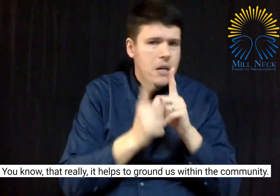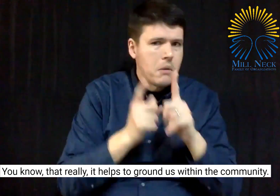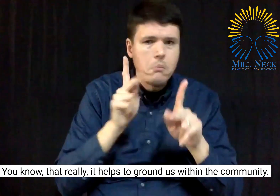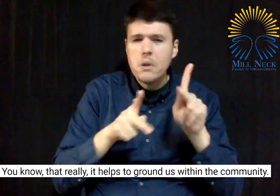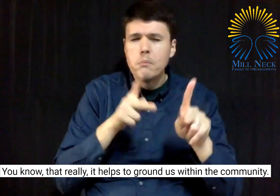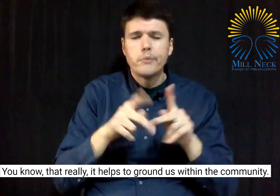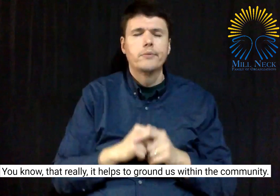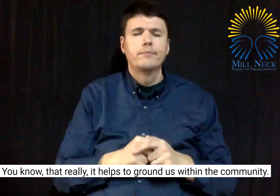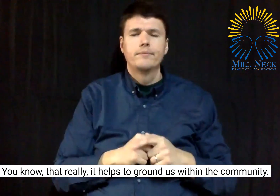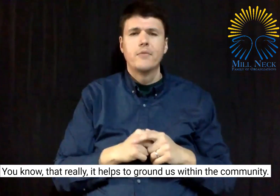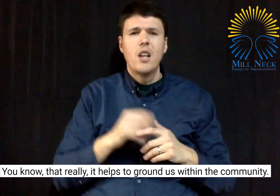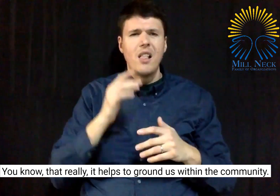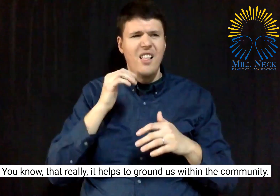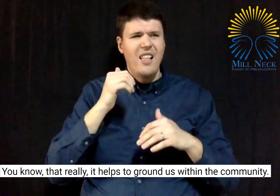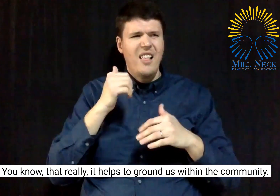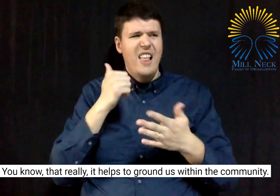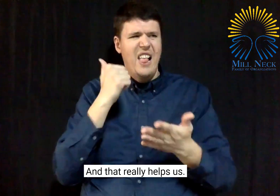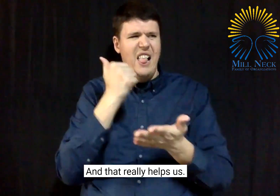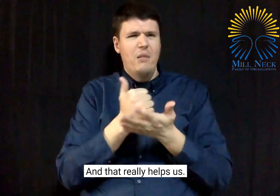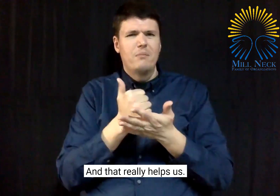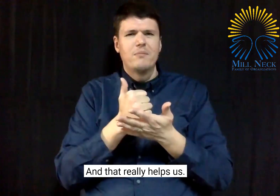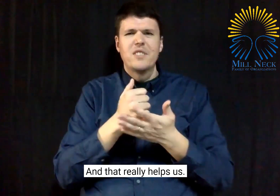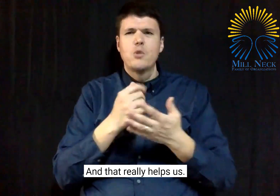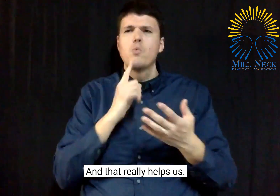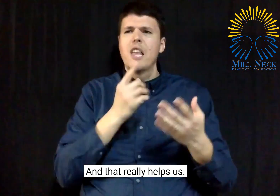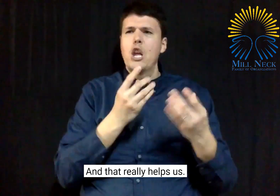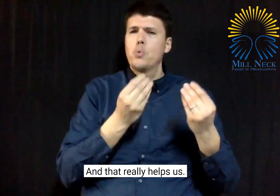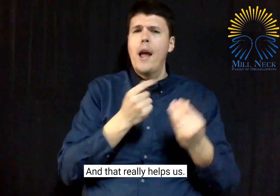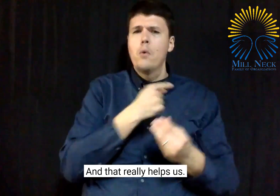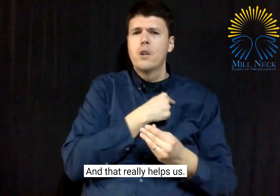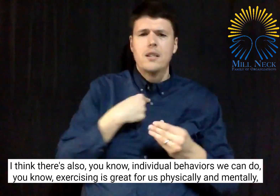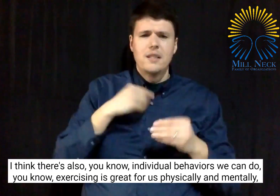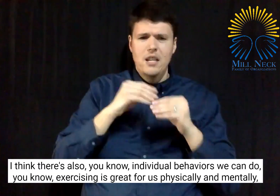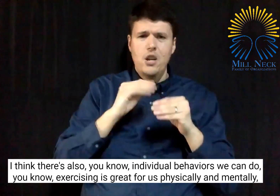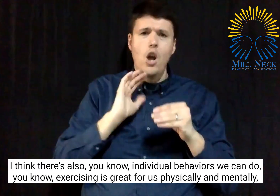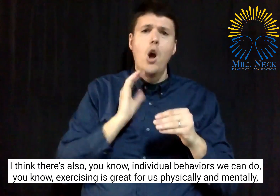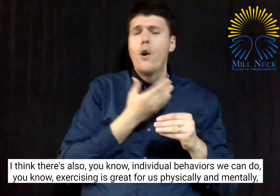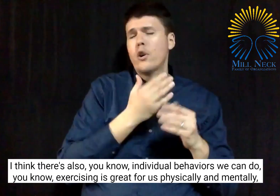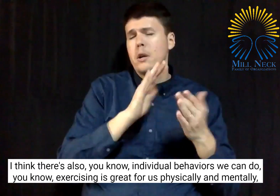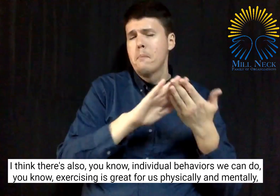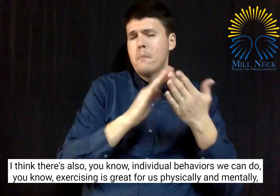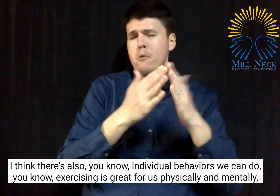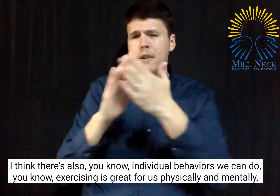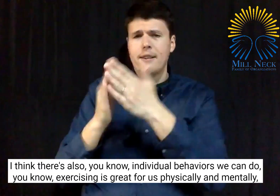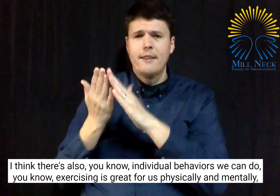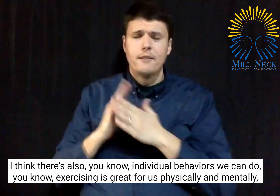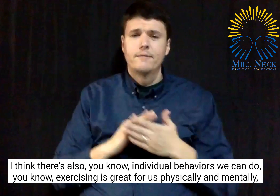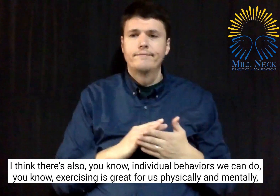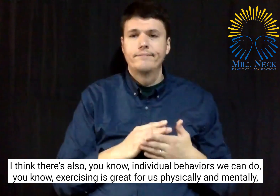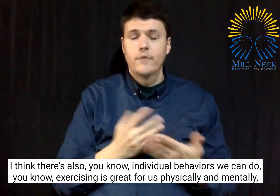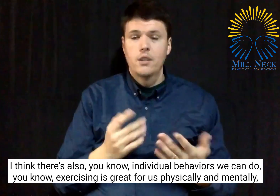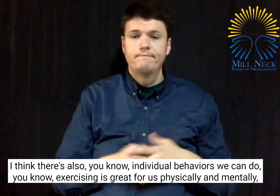ground us within the community, and that really helps us. I think there's also, individual behaviors we can